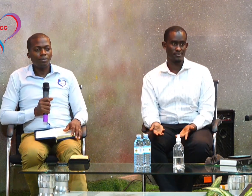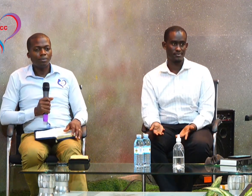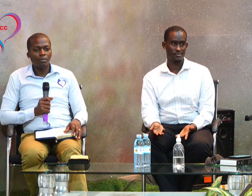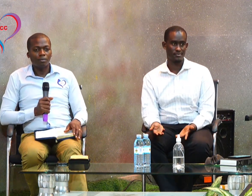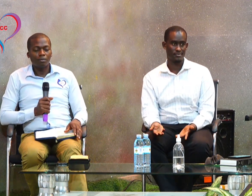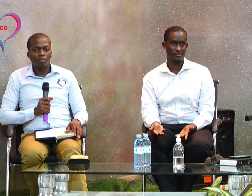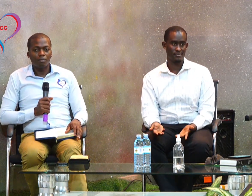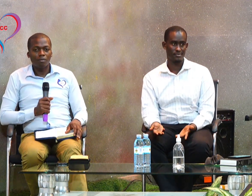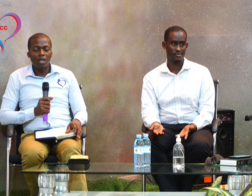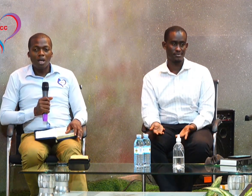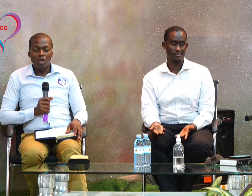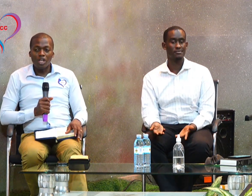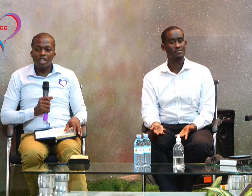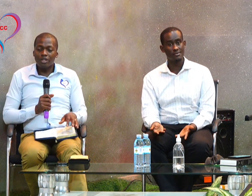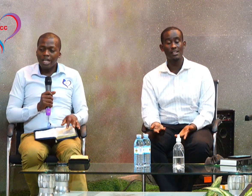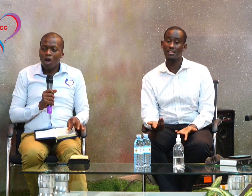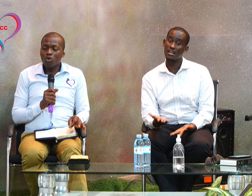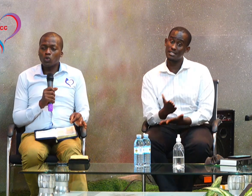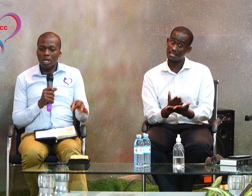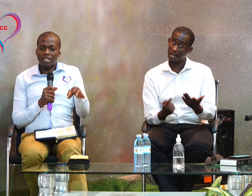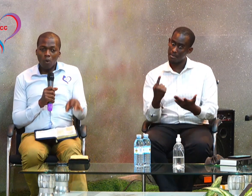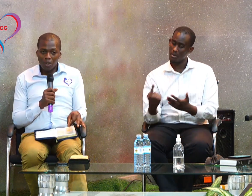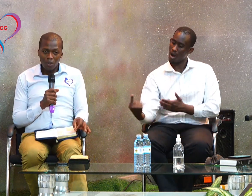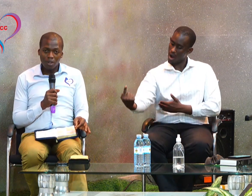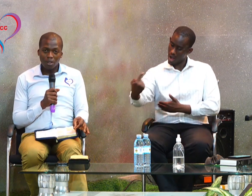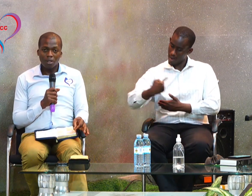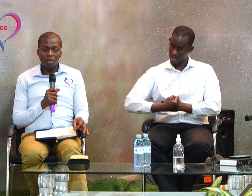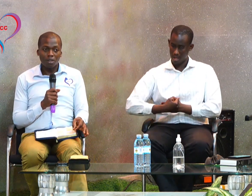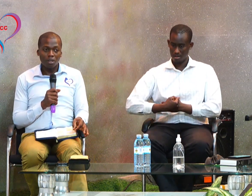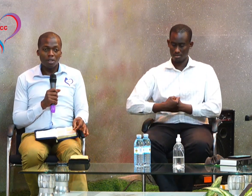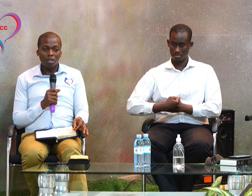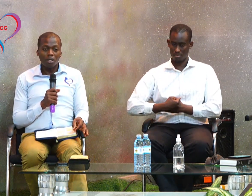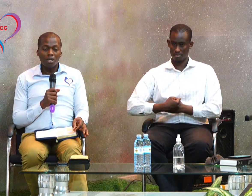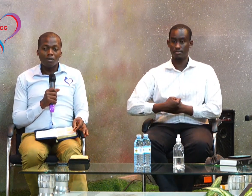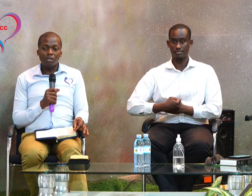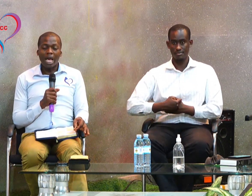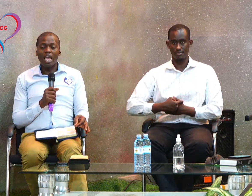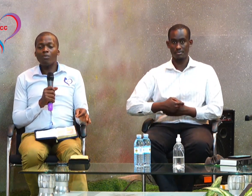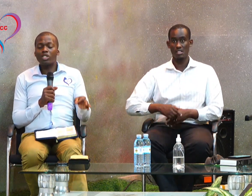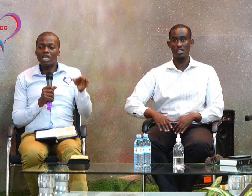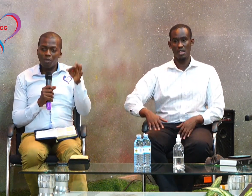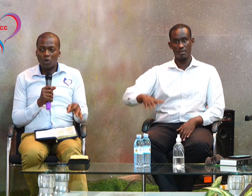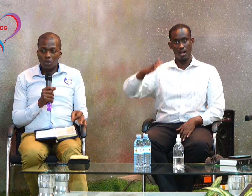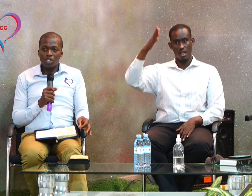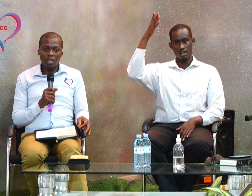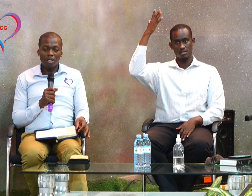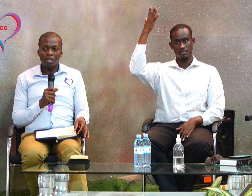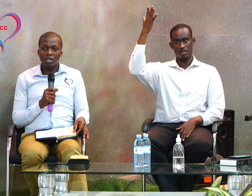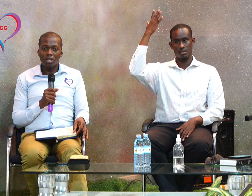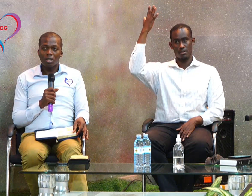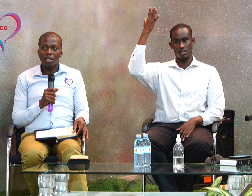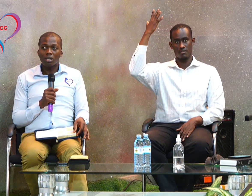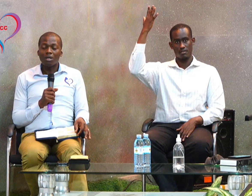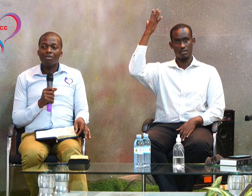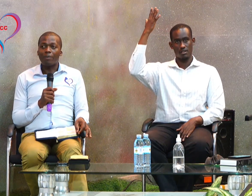That's how someone comes here. Eyo ye ngeri ya omuntu wajja wano. And raises their hands. Nai musemi konoje. And they